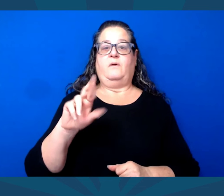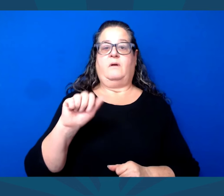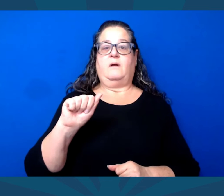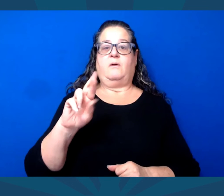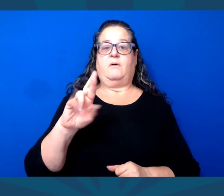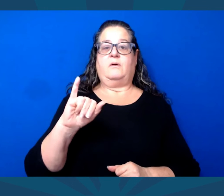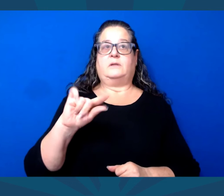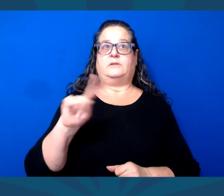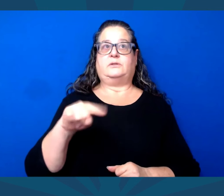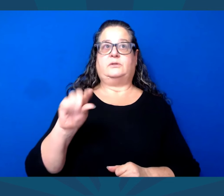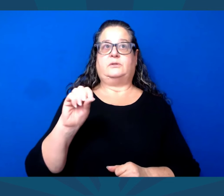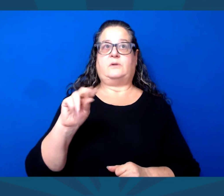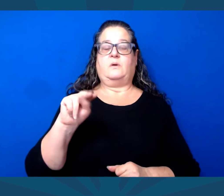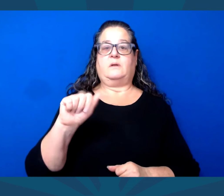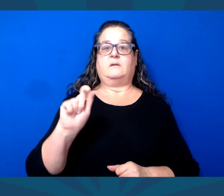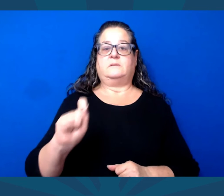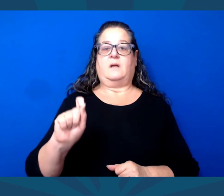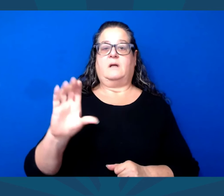Martinez for